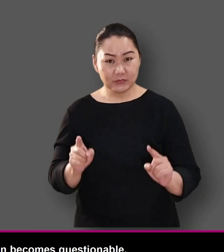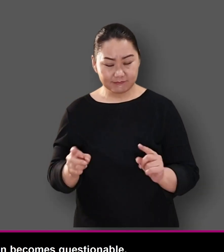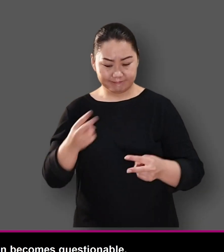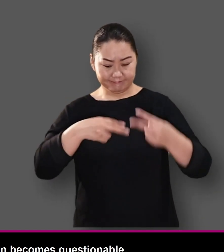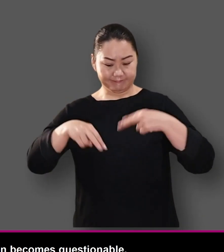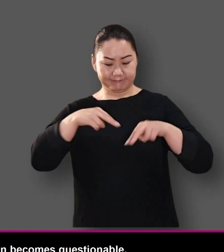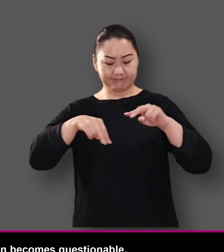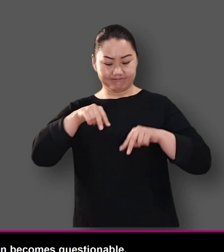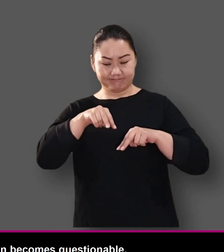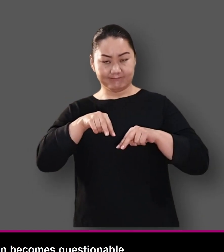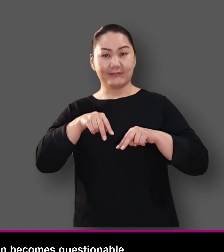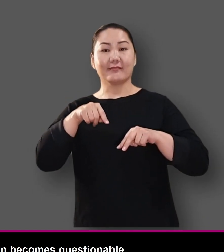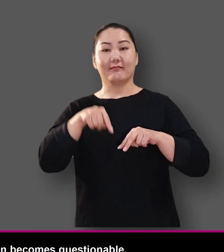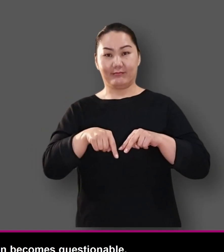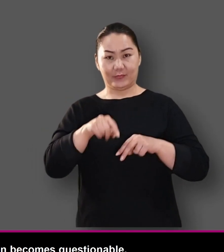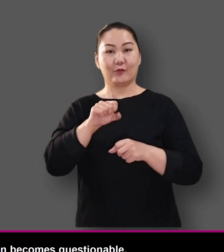then the intervention becomes questionable.